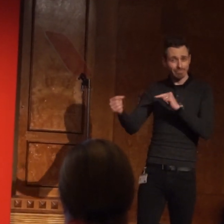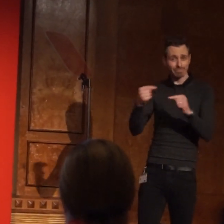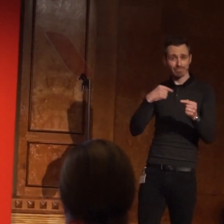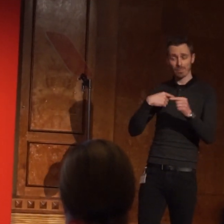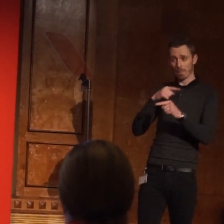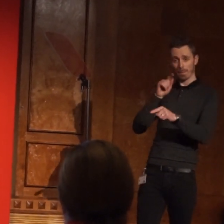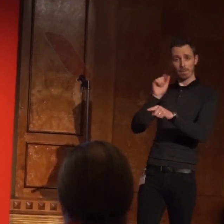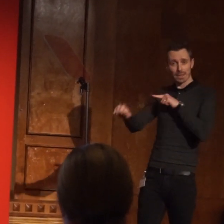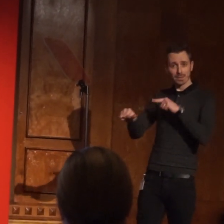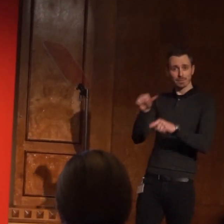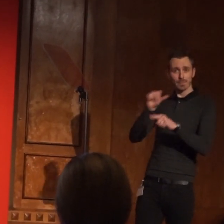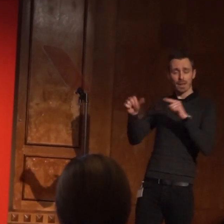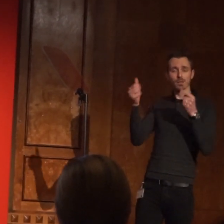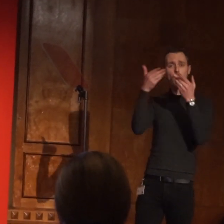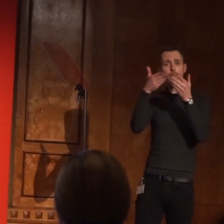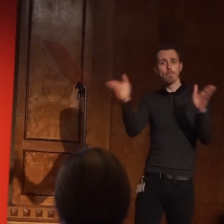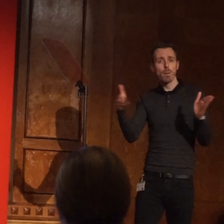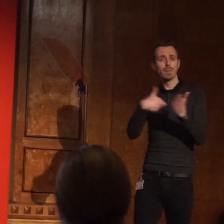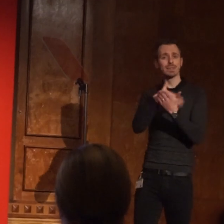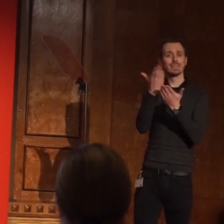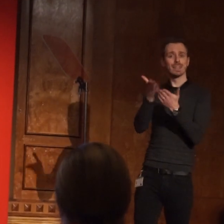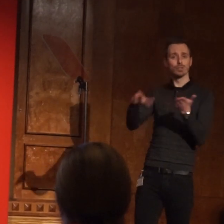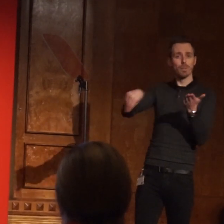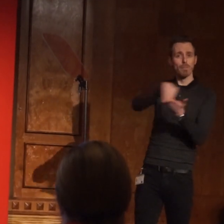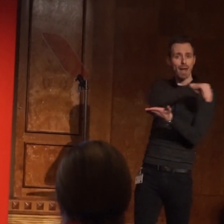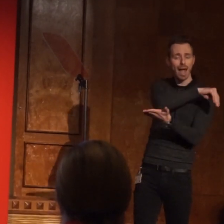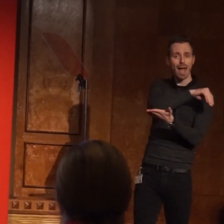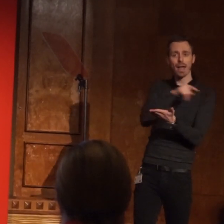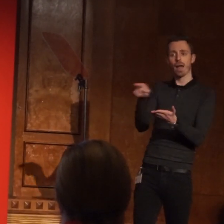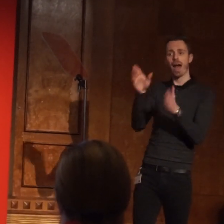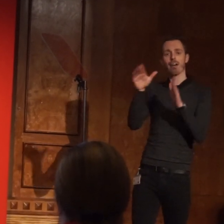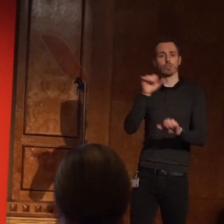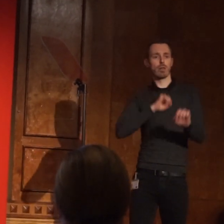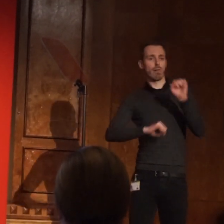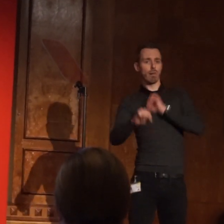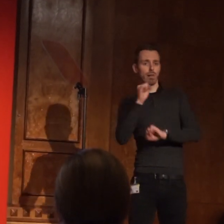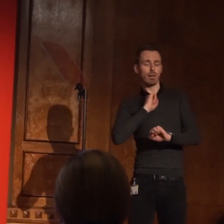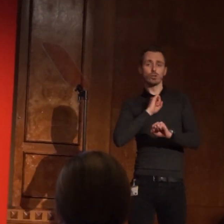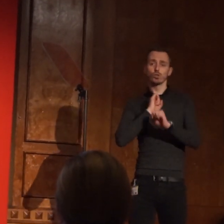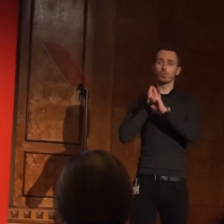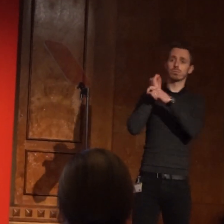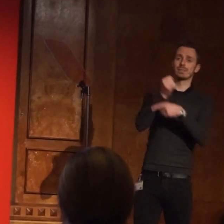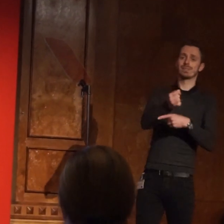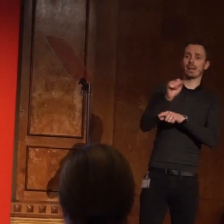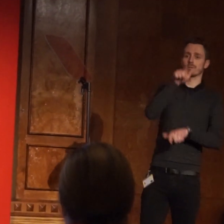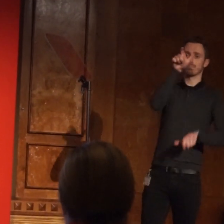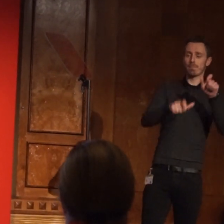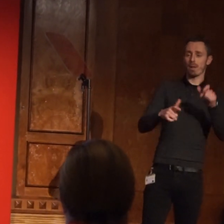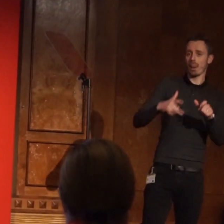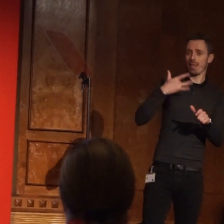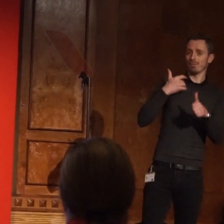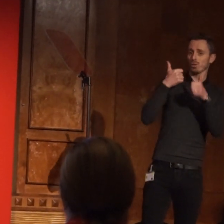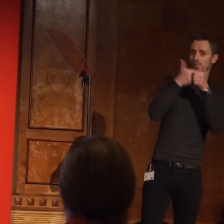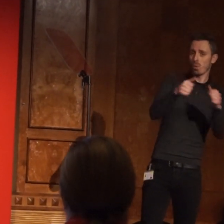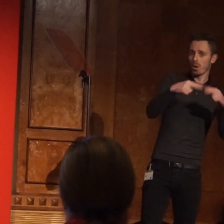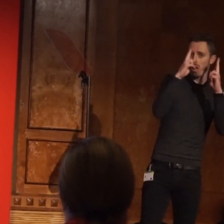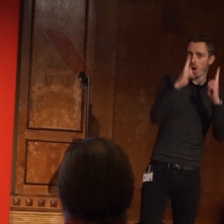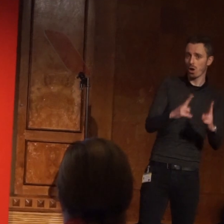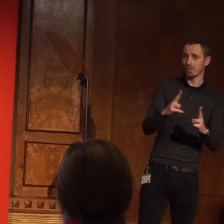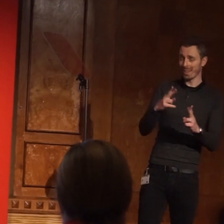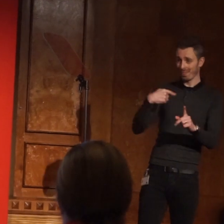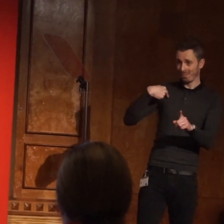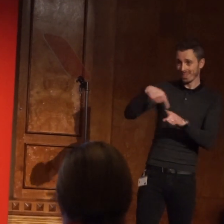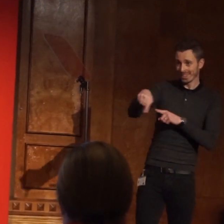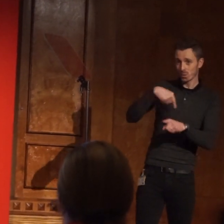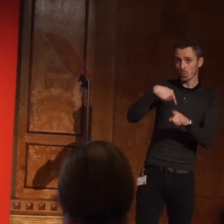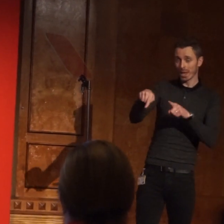pay, forcing them into a U-turn on protecting people living in supported housing. And just this week, in a